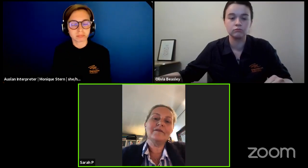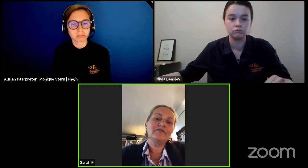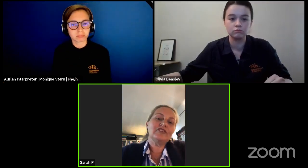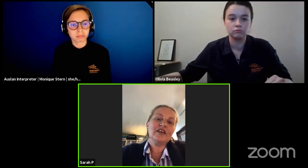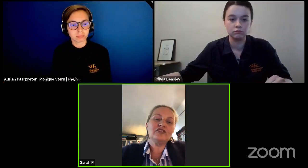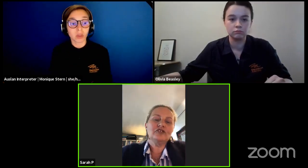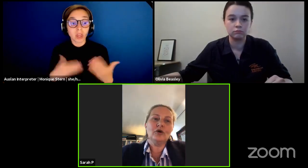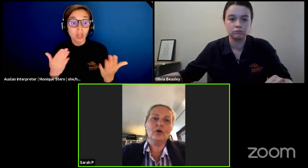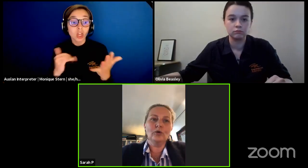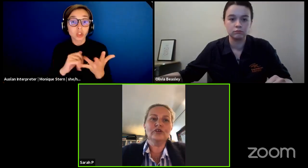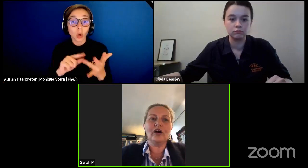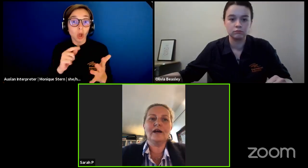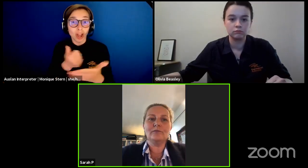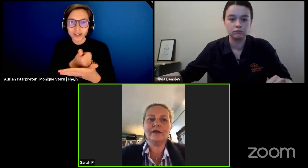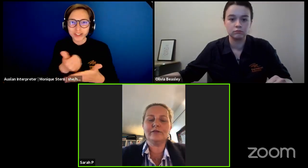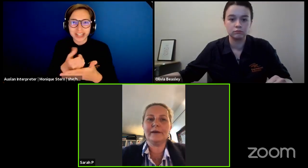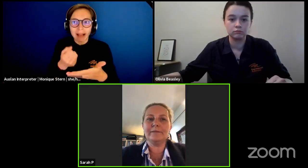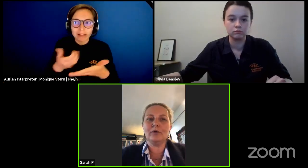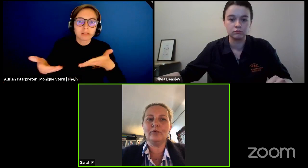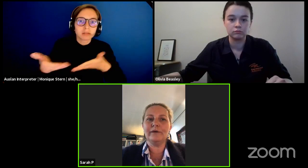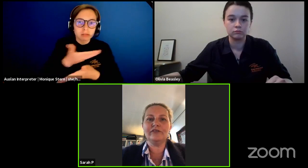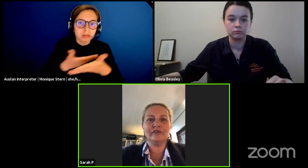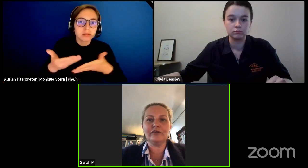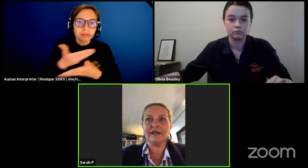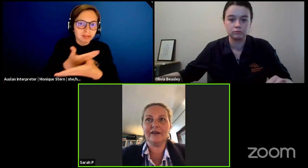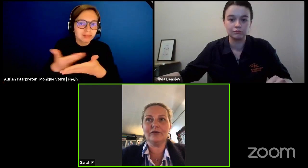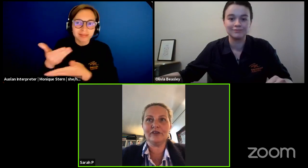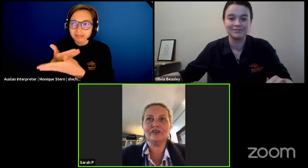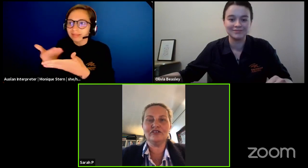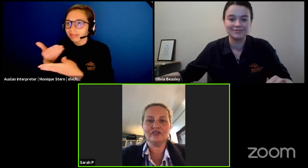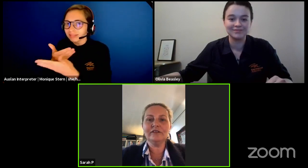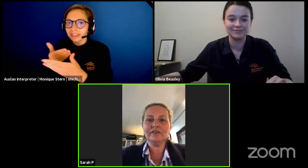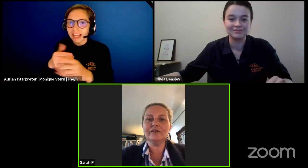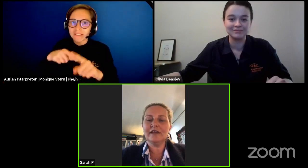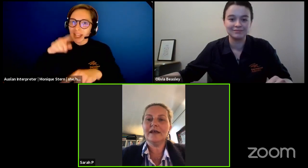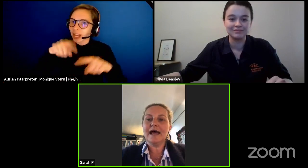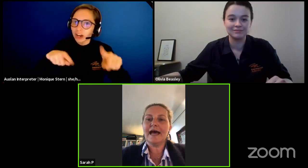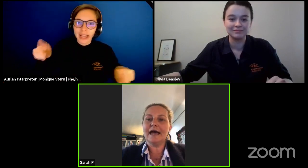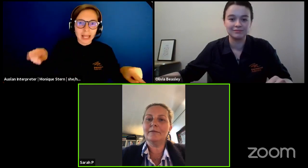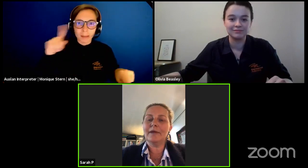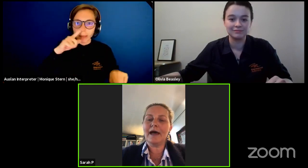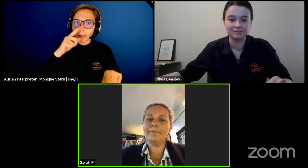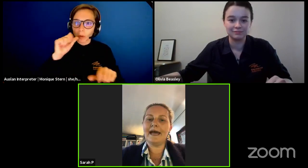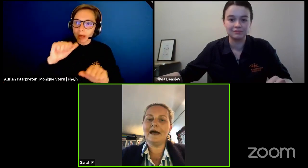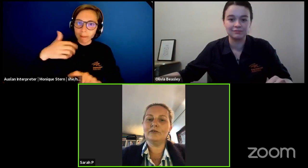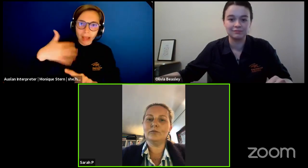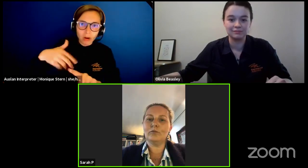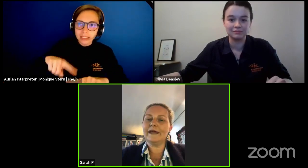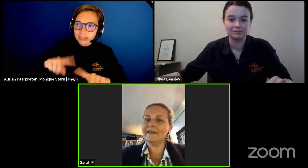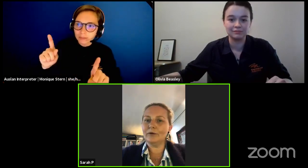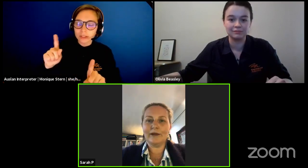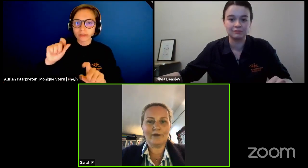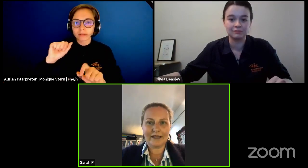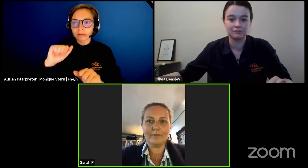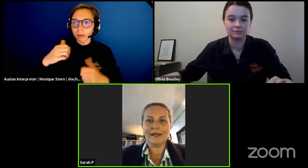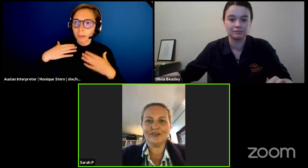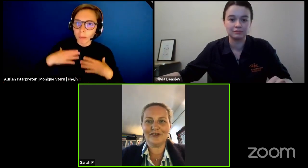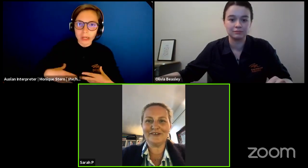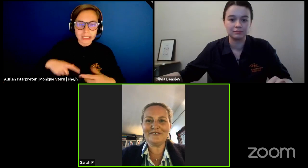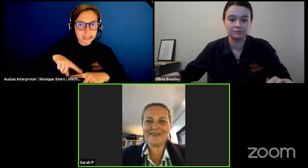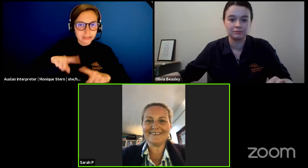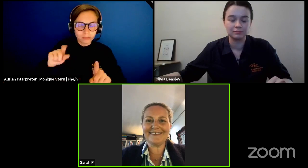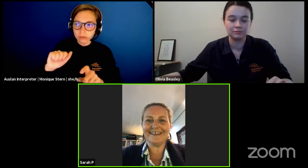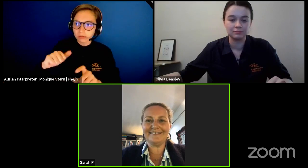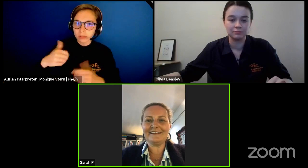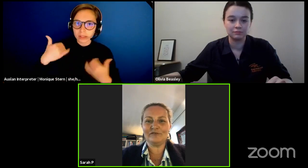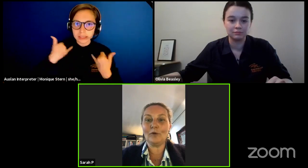So we have discussions all the time with people with differing health conditions about whether we recommend